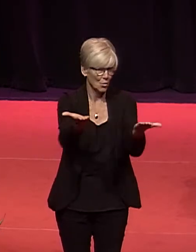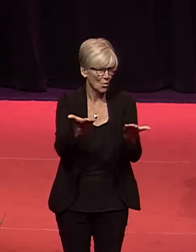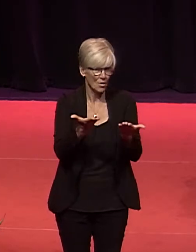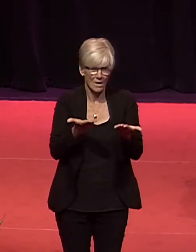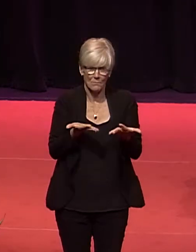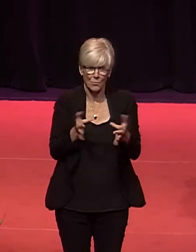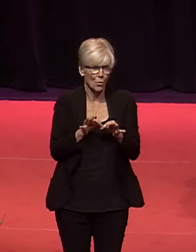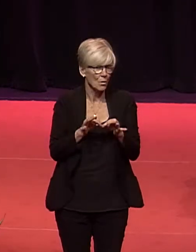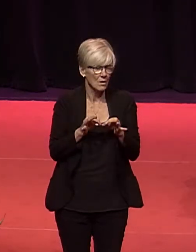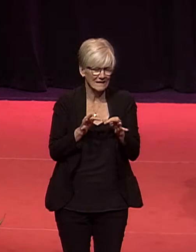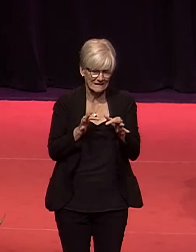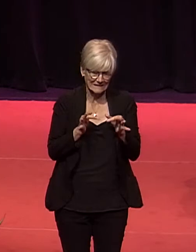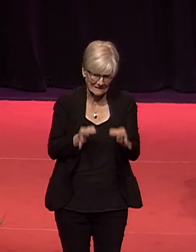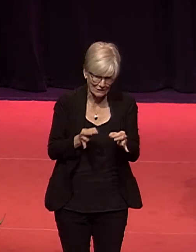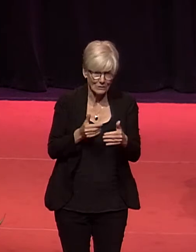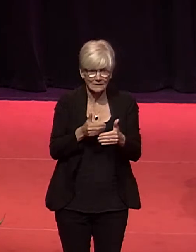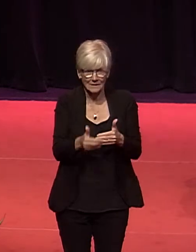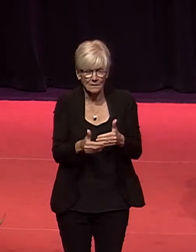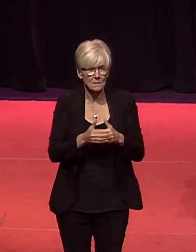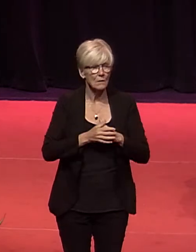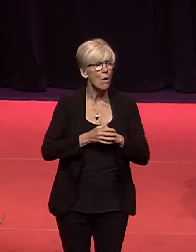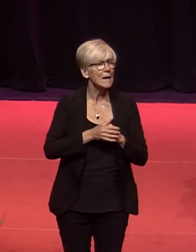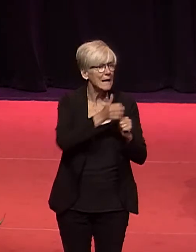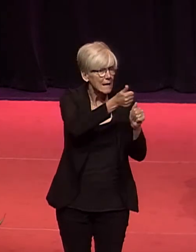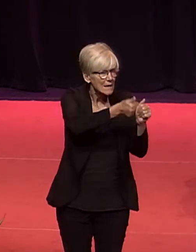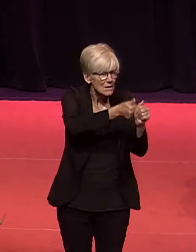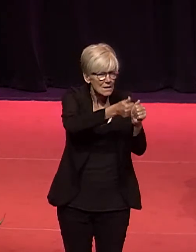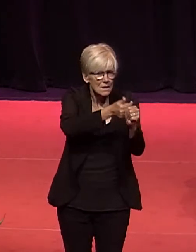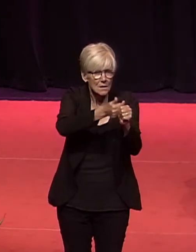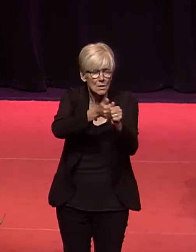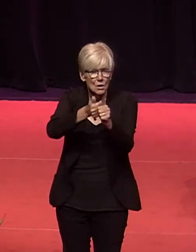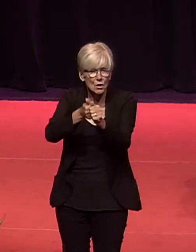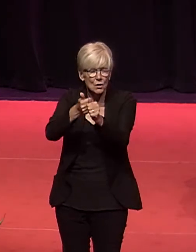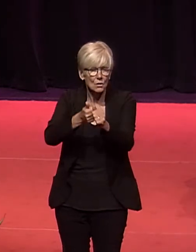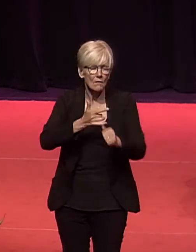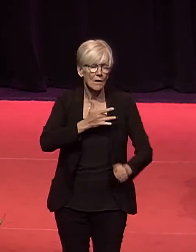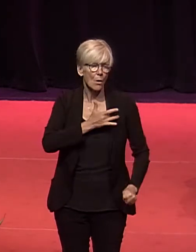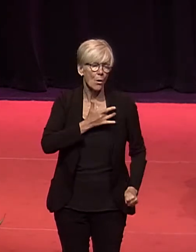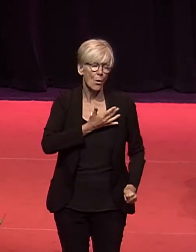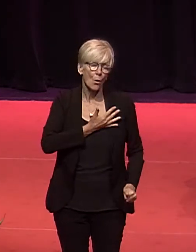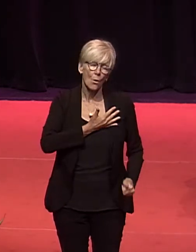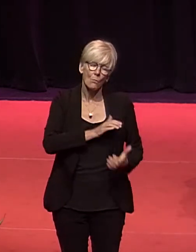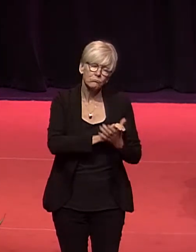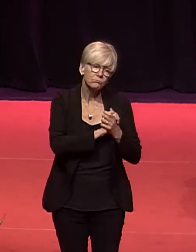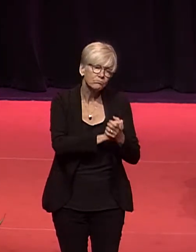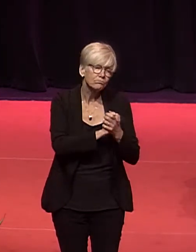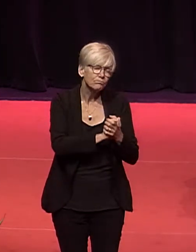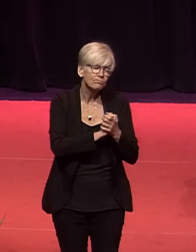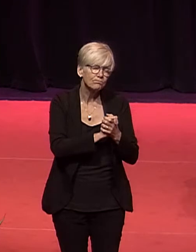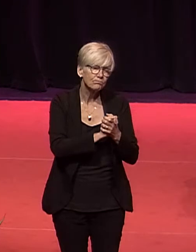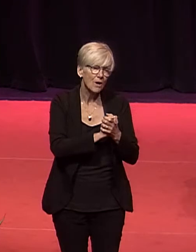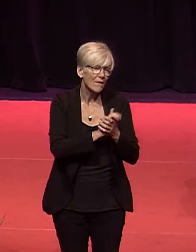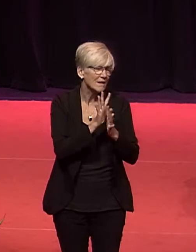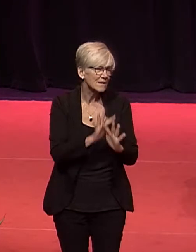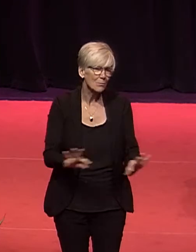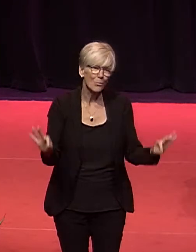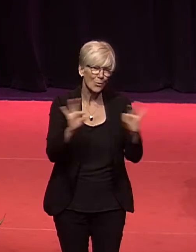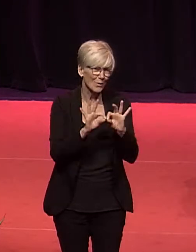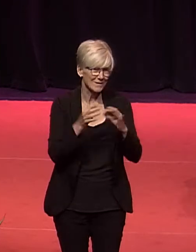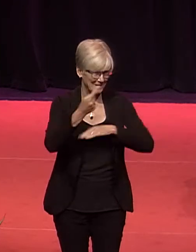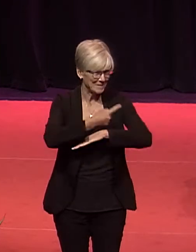First and foremost, I'd like to offer each and every one of you my heartfelt congratulations on this significant